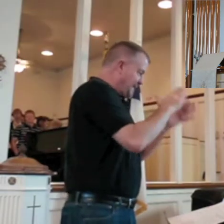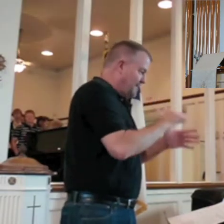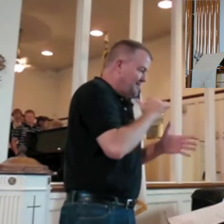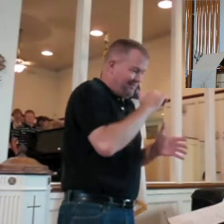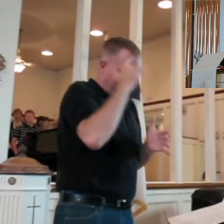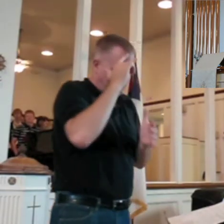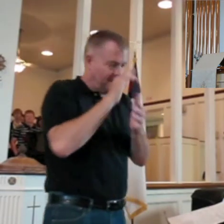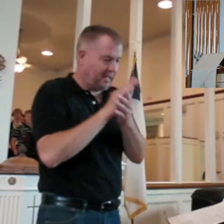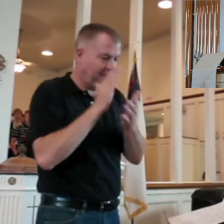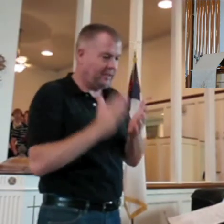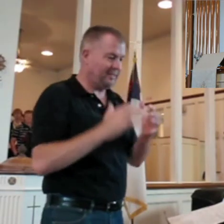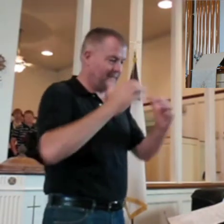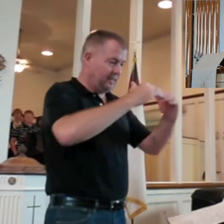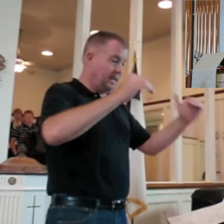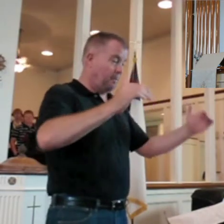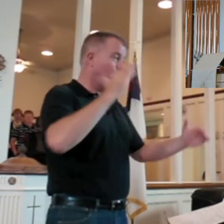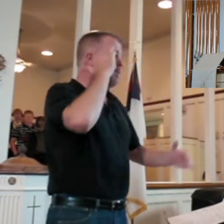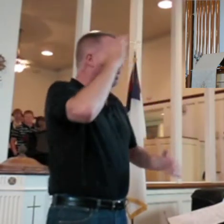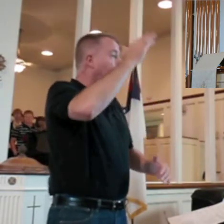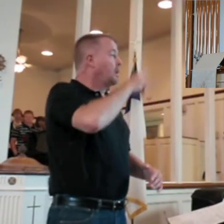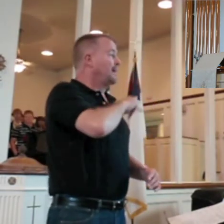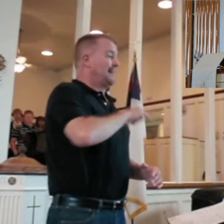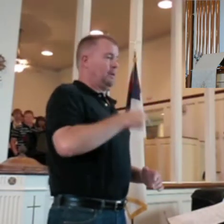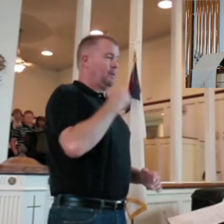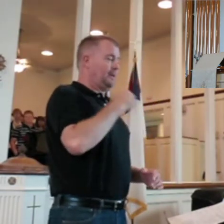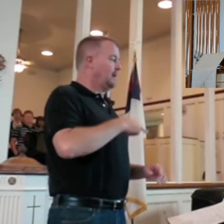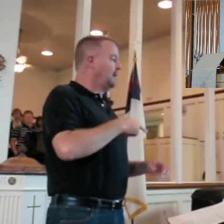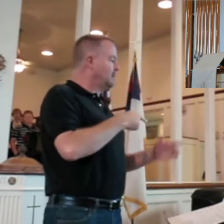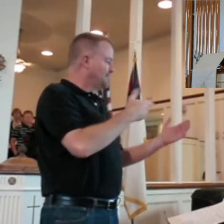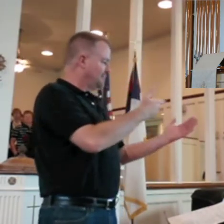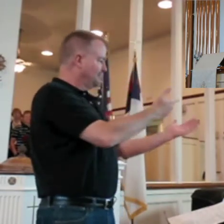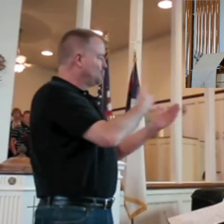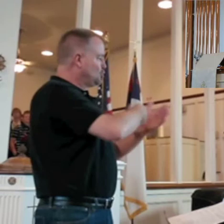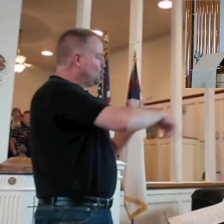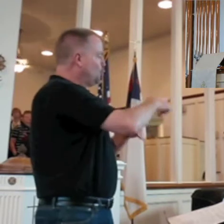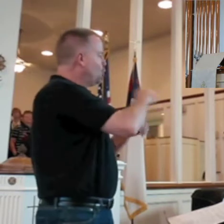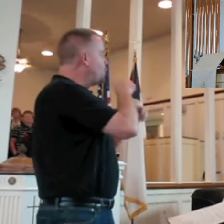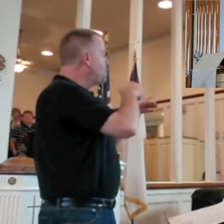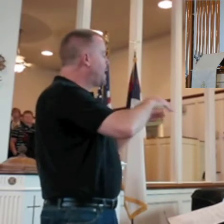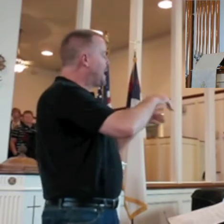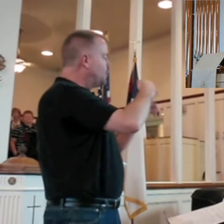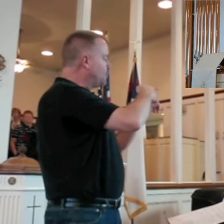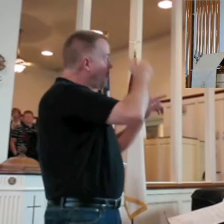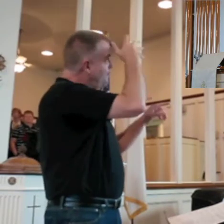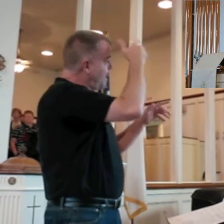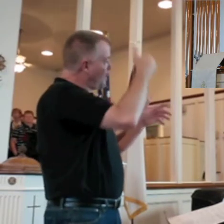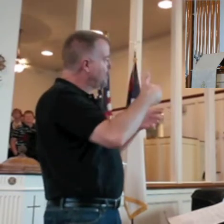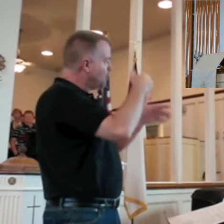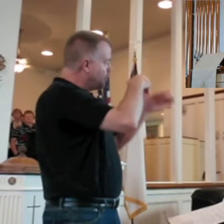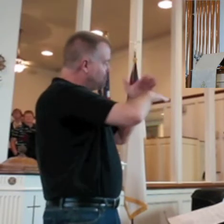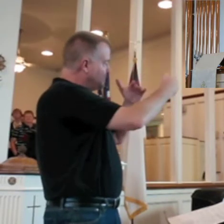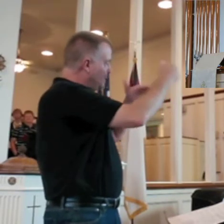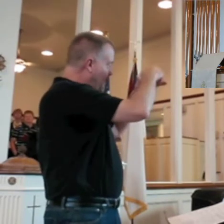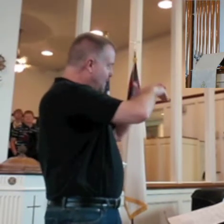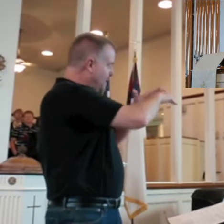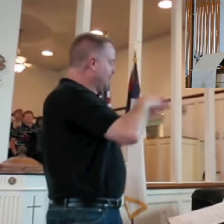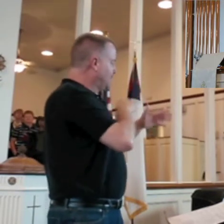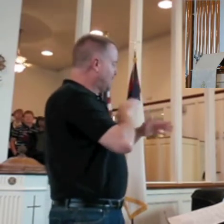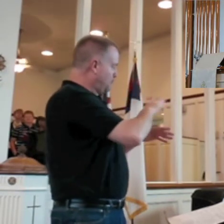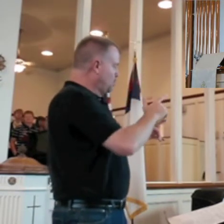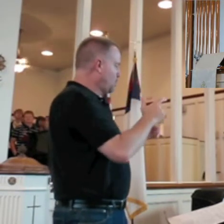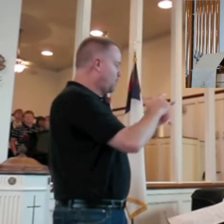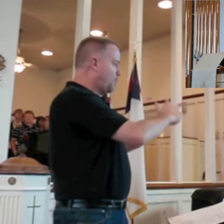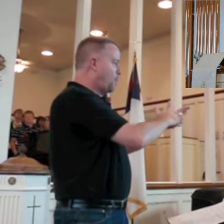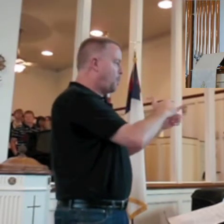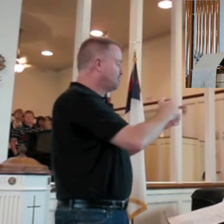goats, putting sheep on his right, goats on his left. And the king will say to those on his right, enter, you who are blessed by my Father. Take what's coming